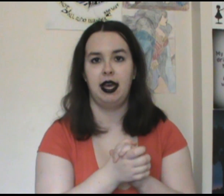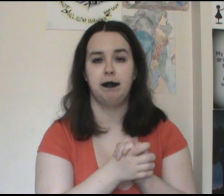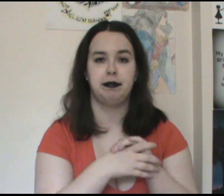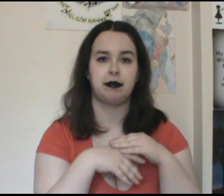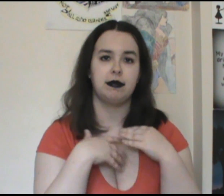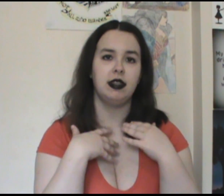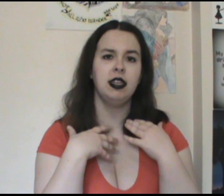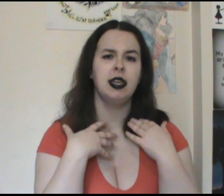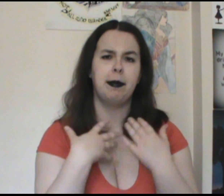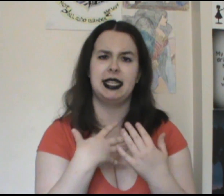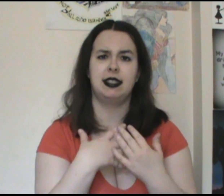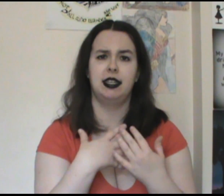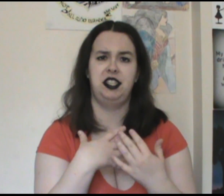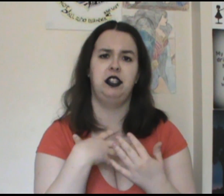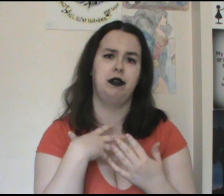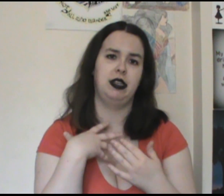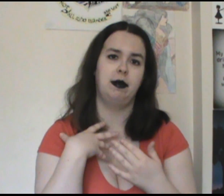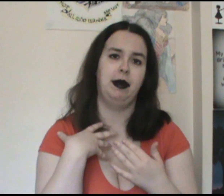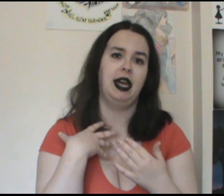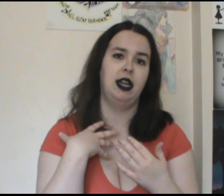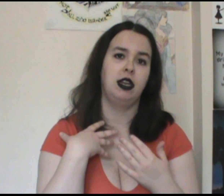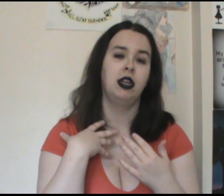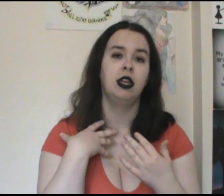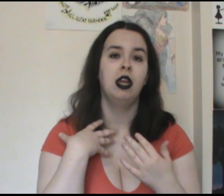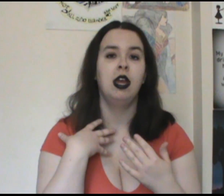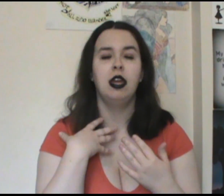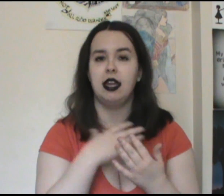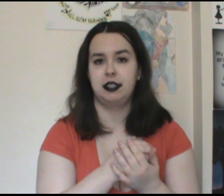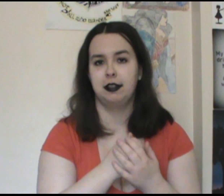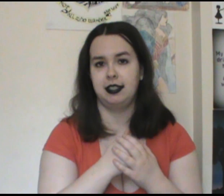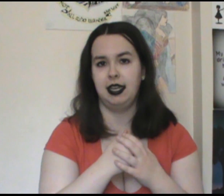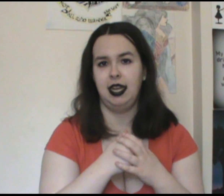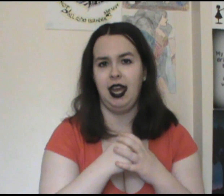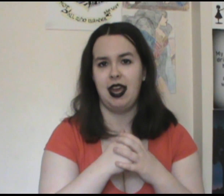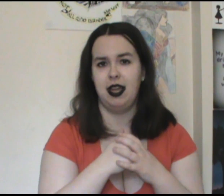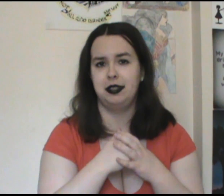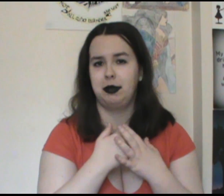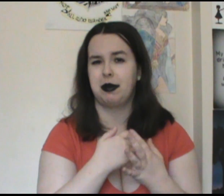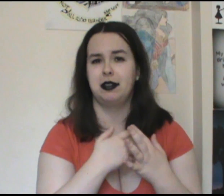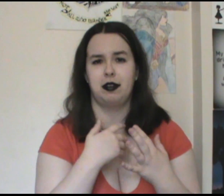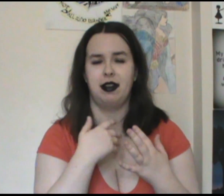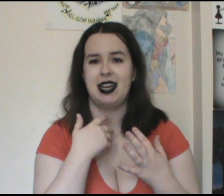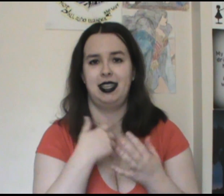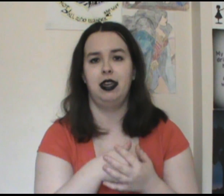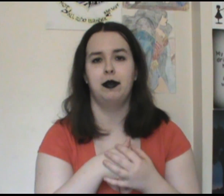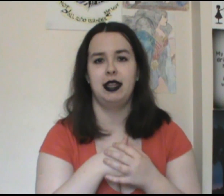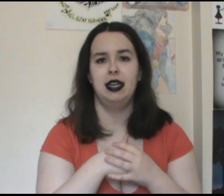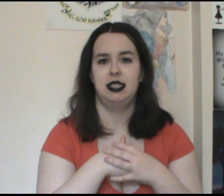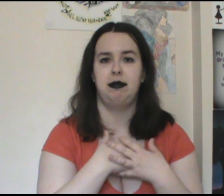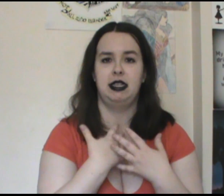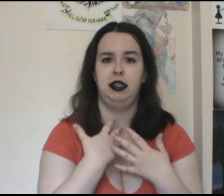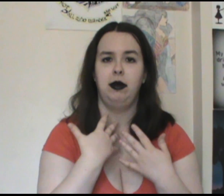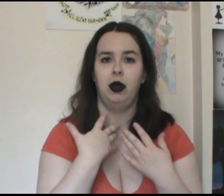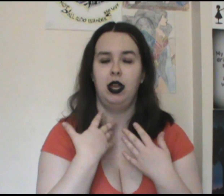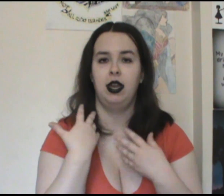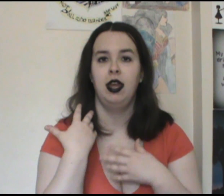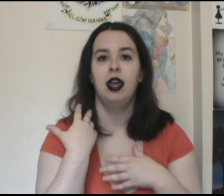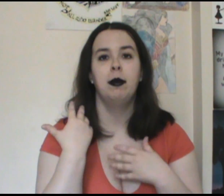that Pestilence shows up at National City and Supergirl sort of has to deal with that, especially when